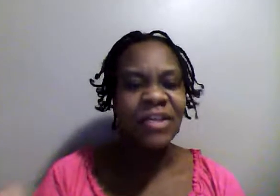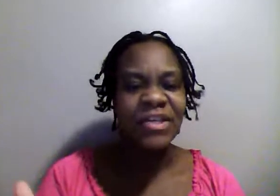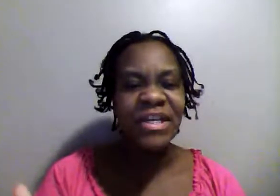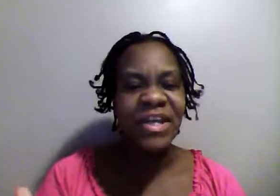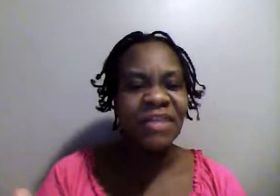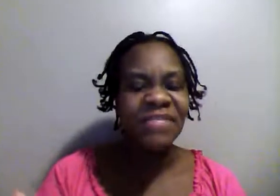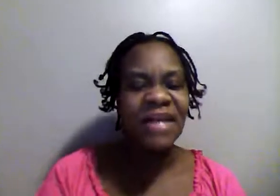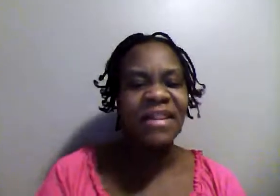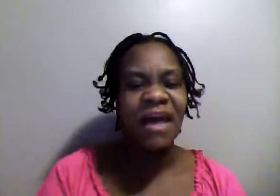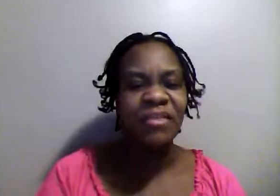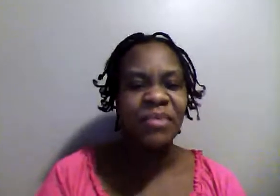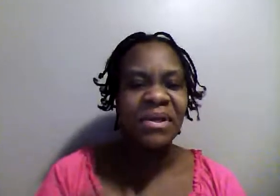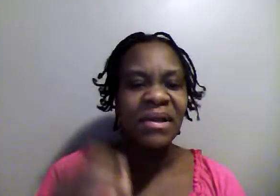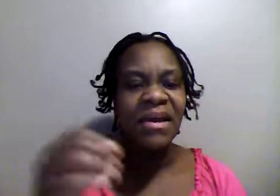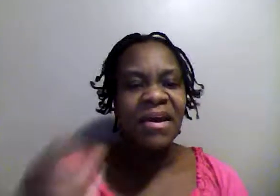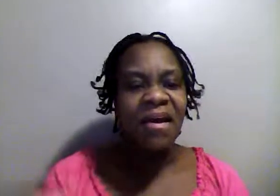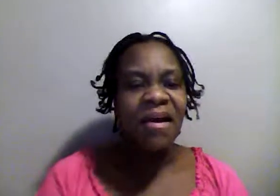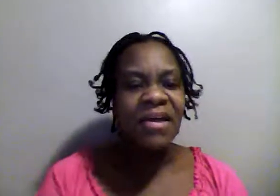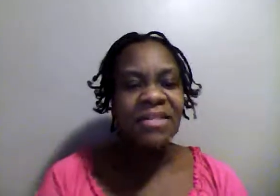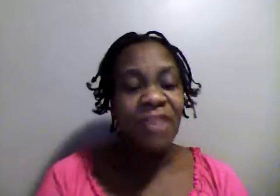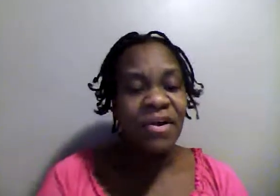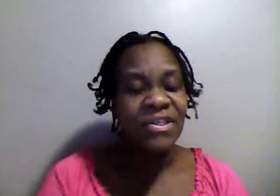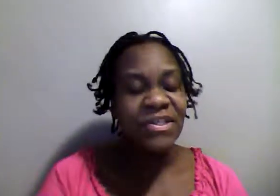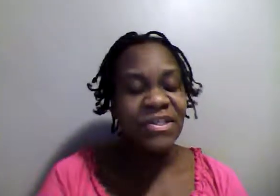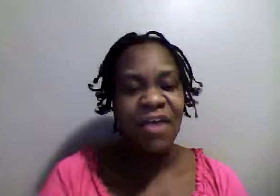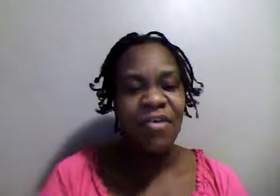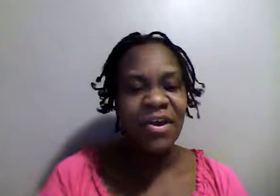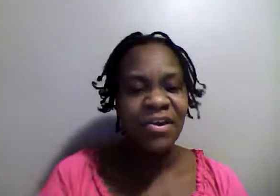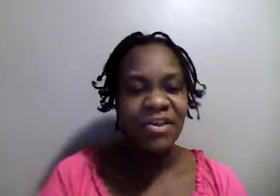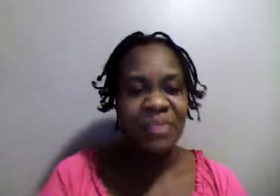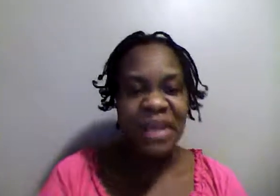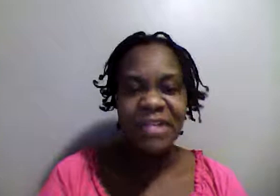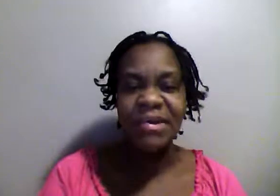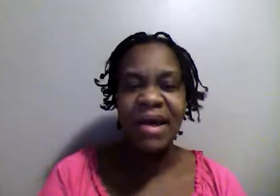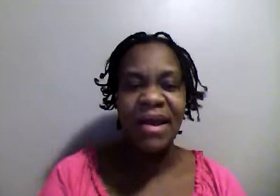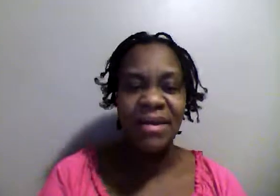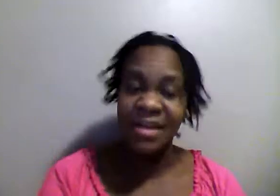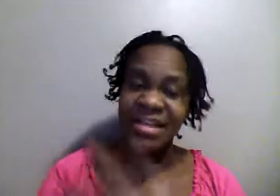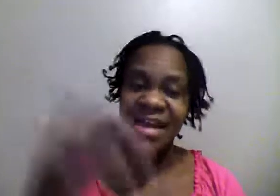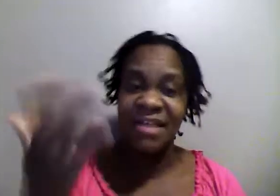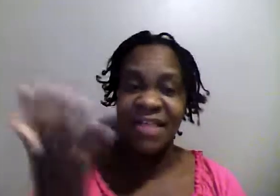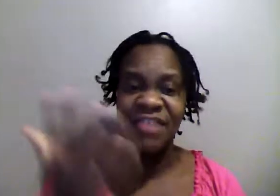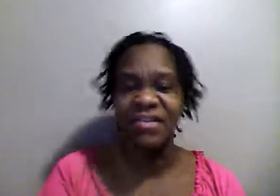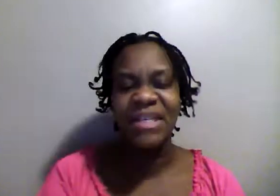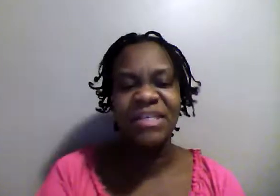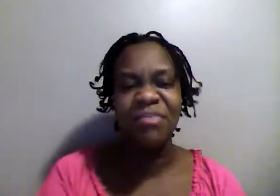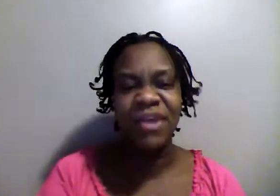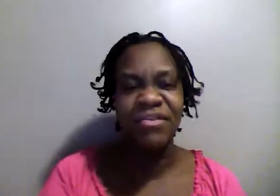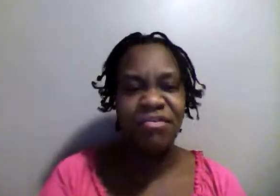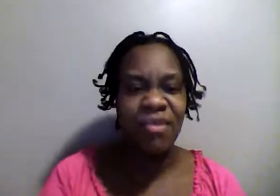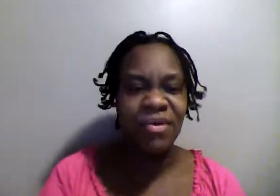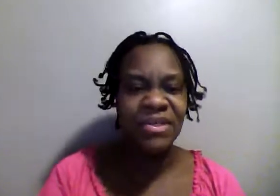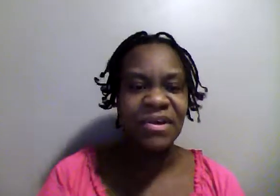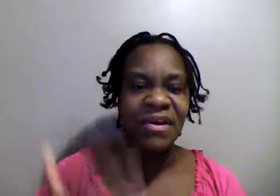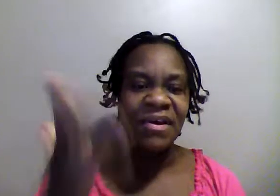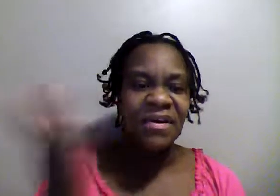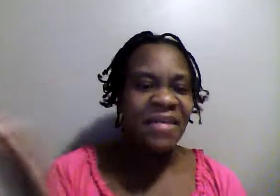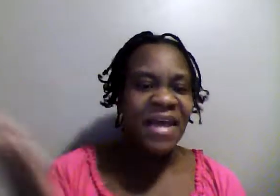the leaves and that will cause fungus to start growing on your tomato, and it can eventually spread throughout the